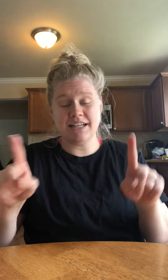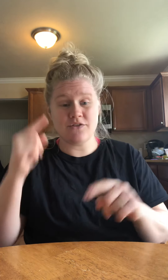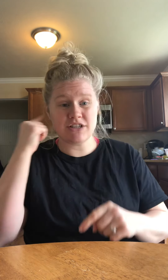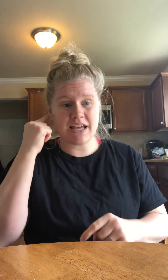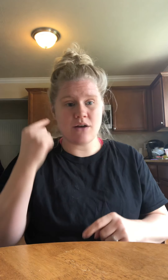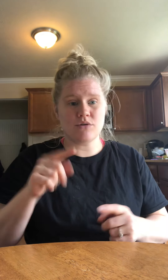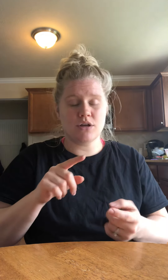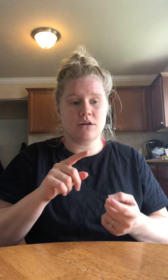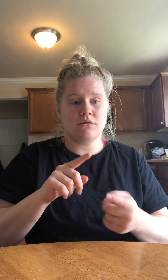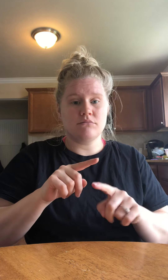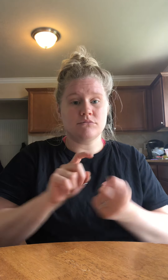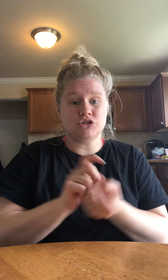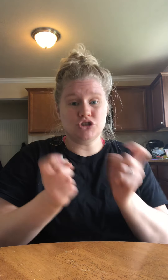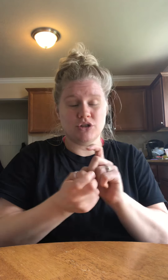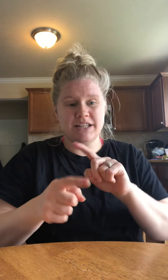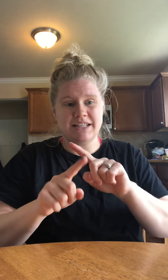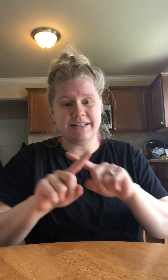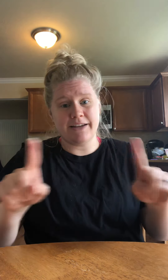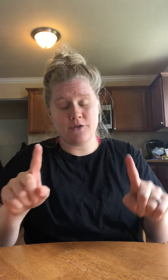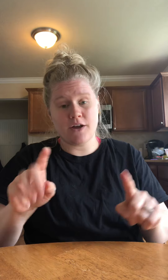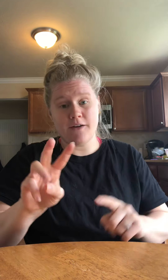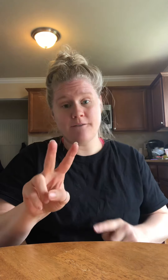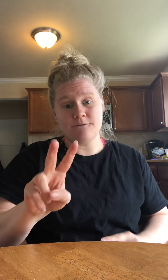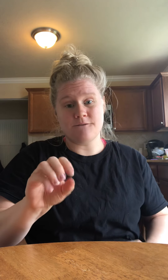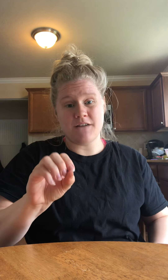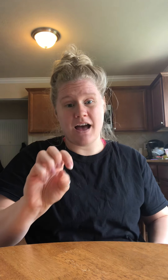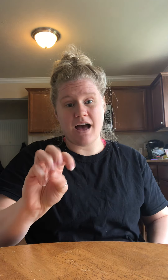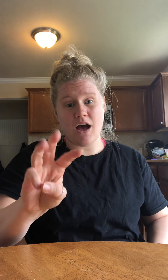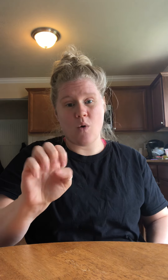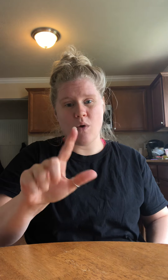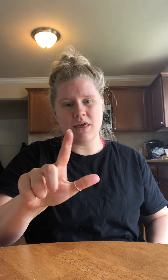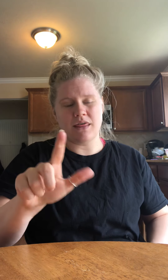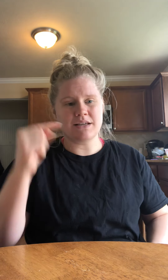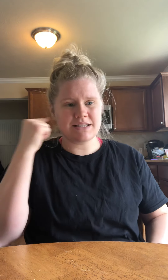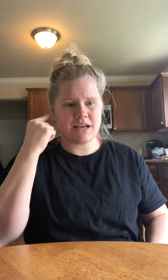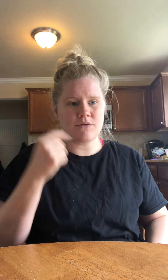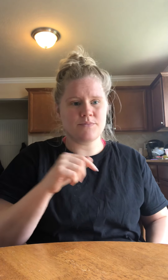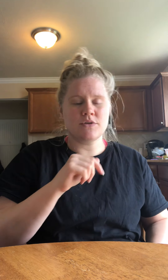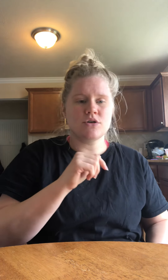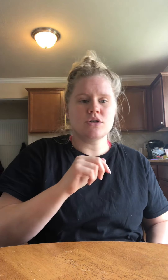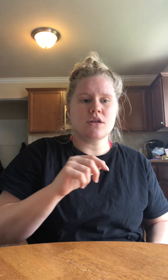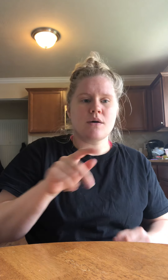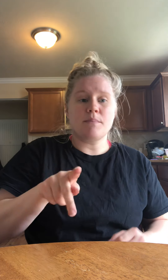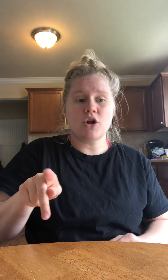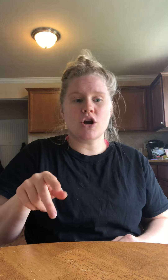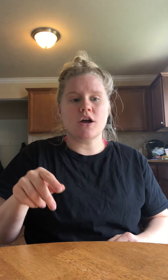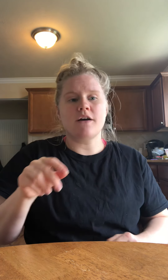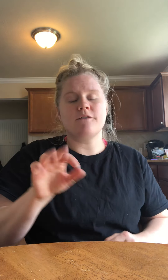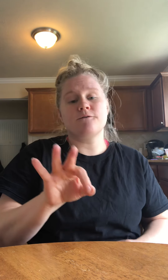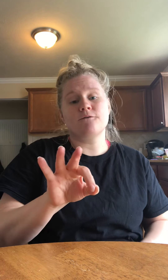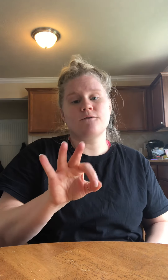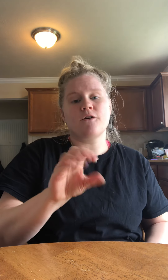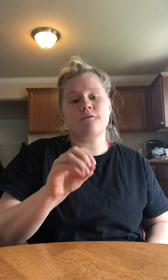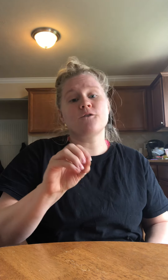vowel sound. So the plural of foot is not foots, but feet. The